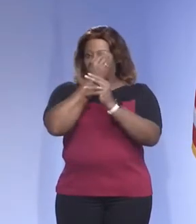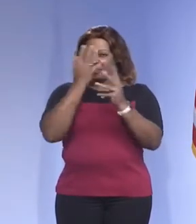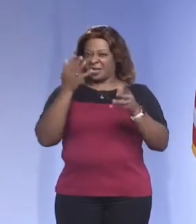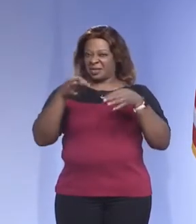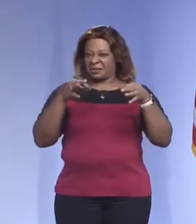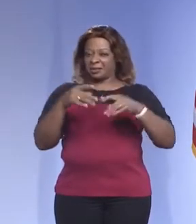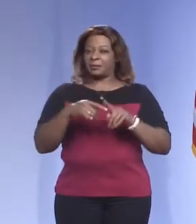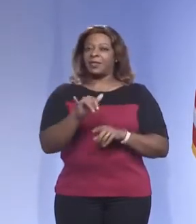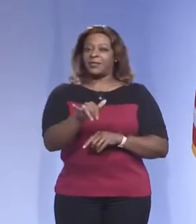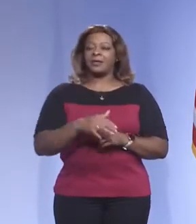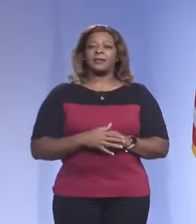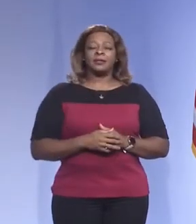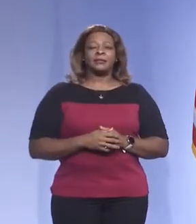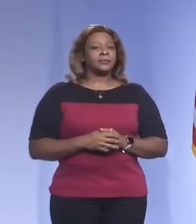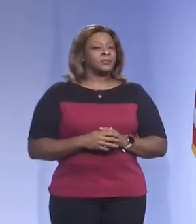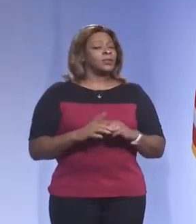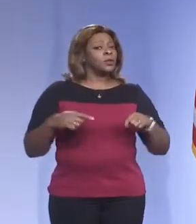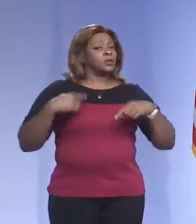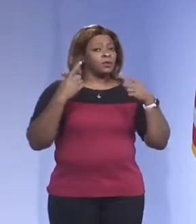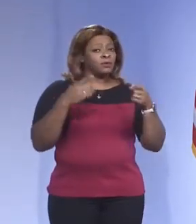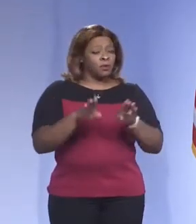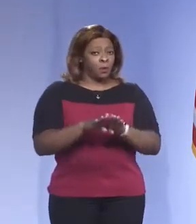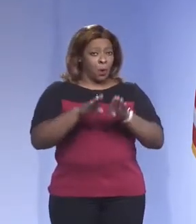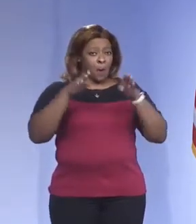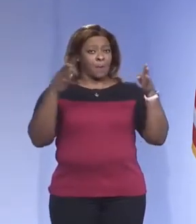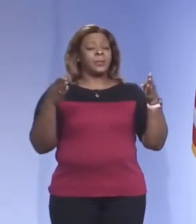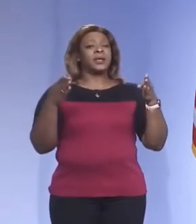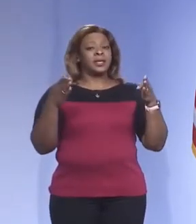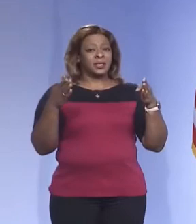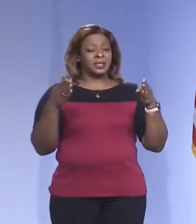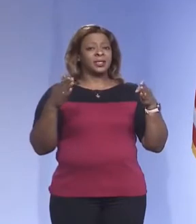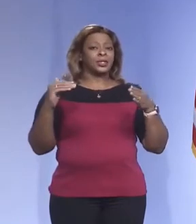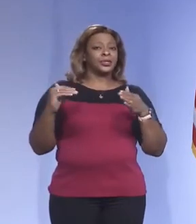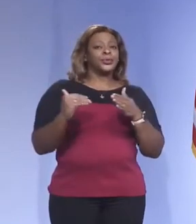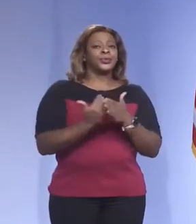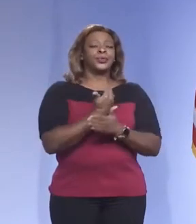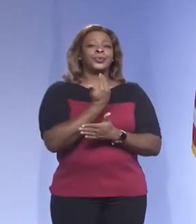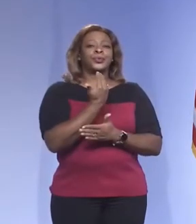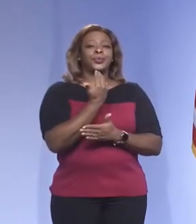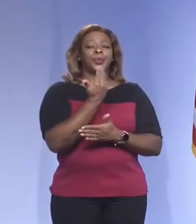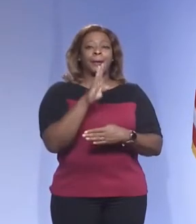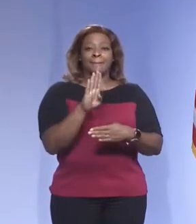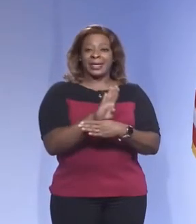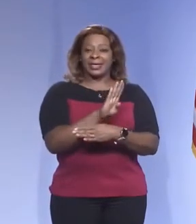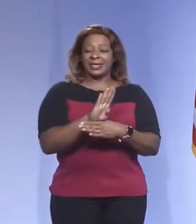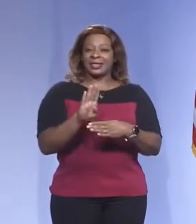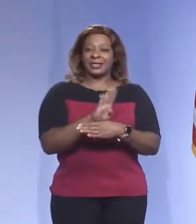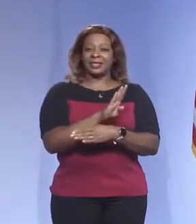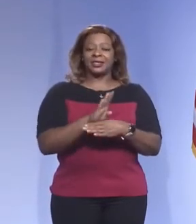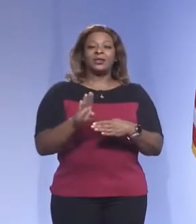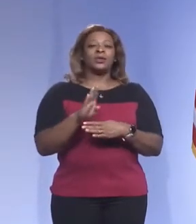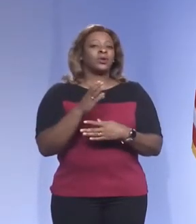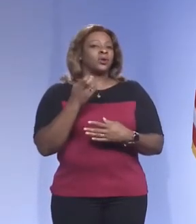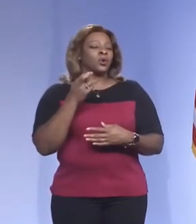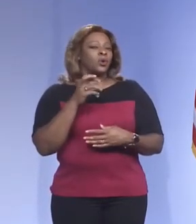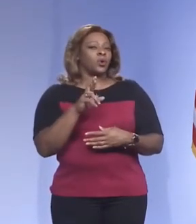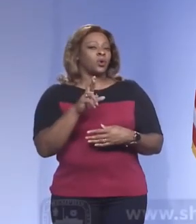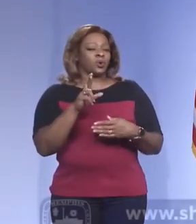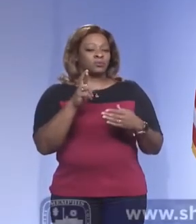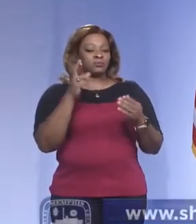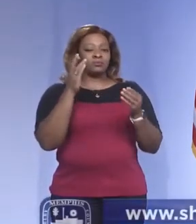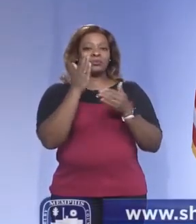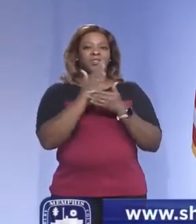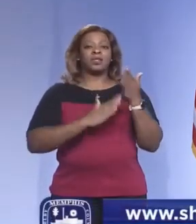that. As far as opening up new businesses or releasing some of